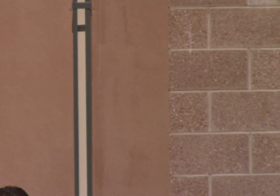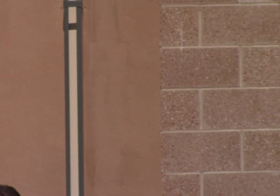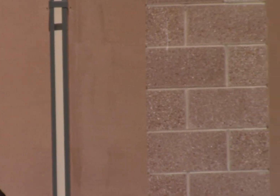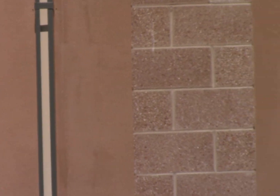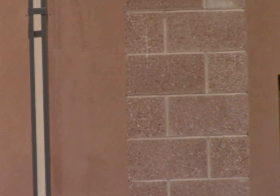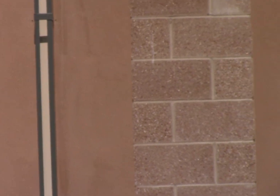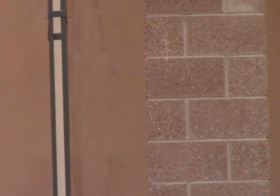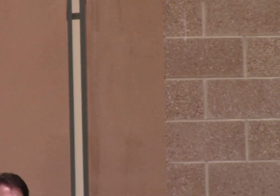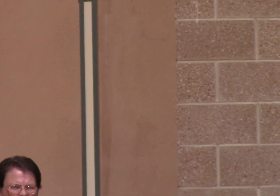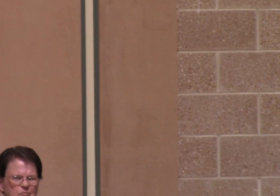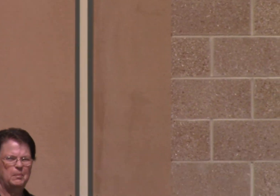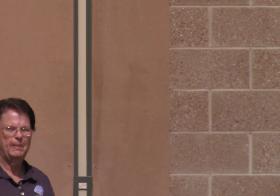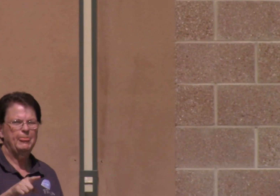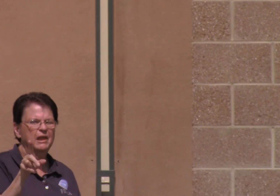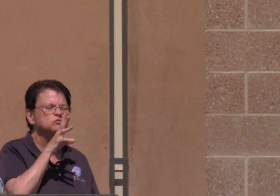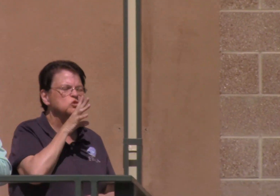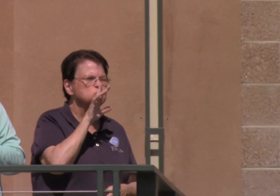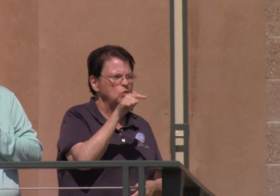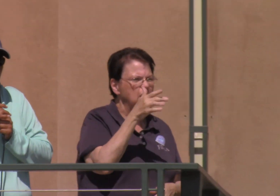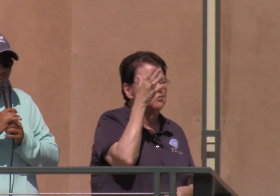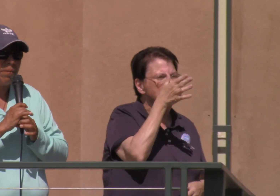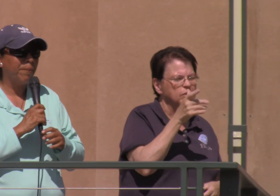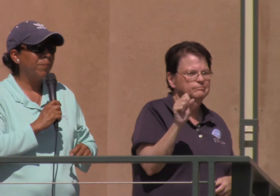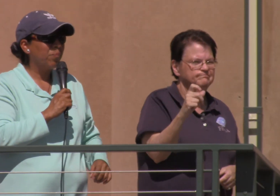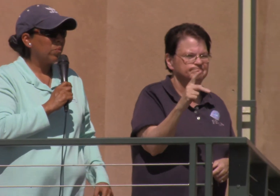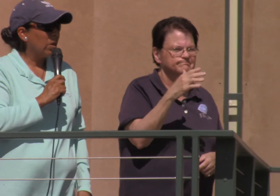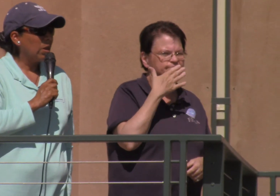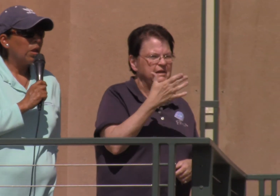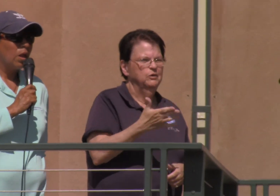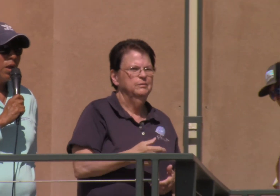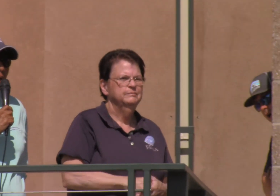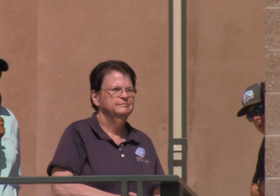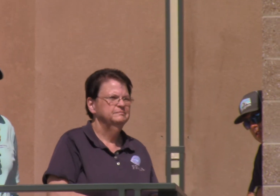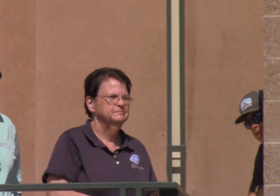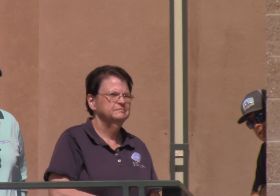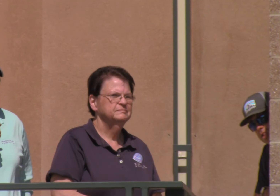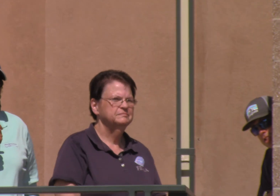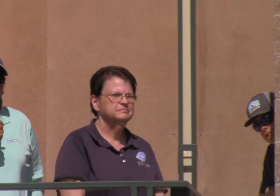your question. Okay, thank you.